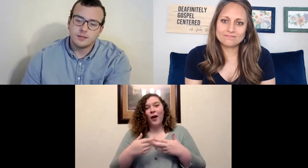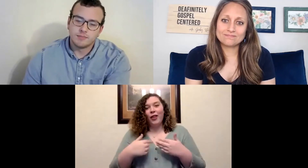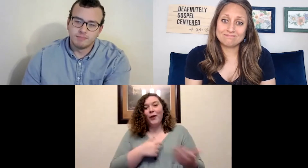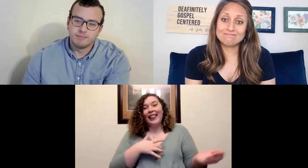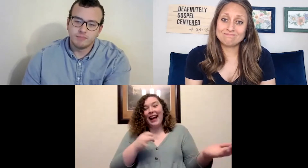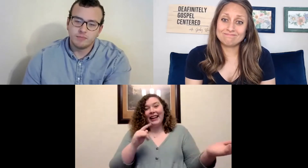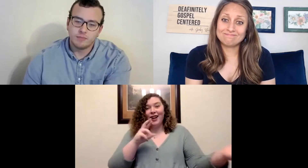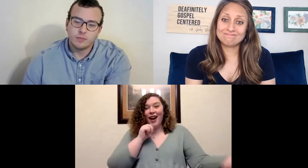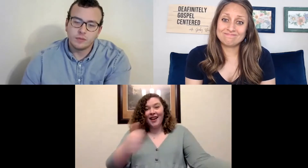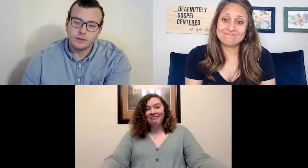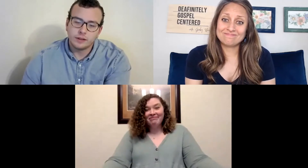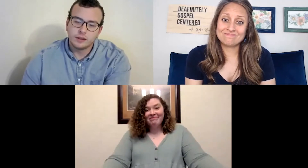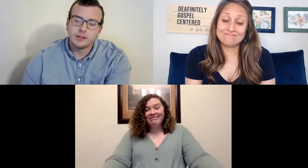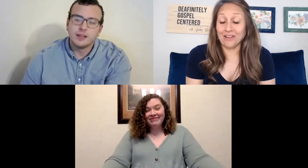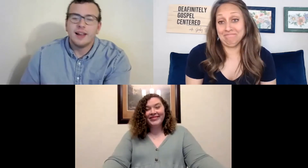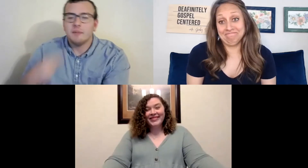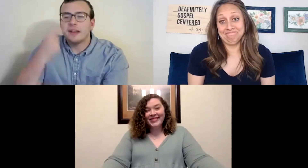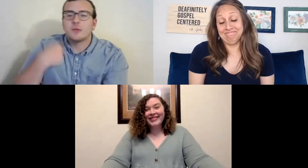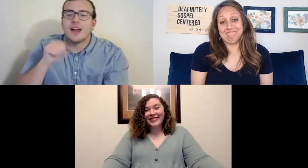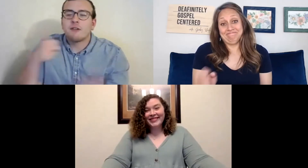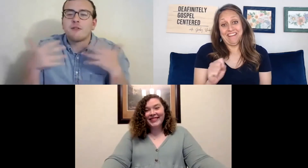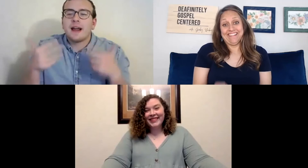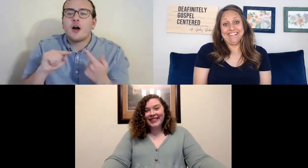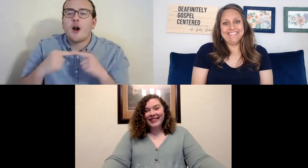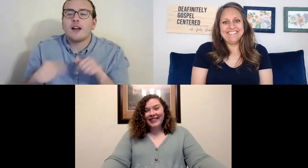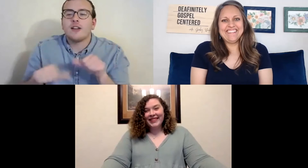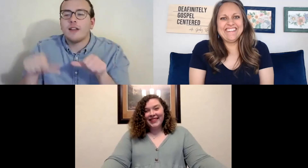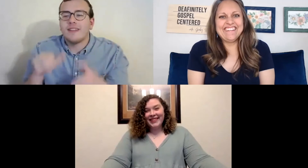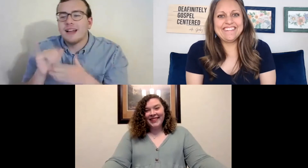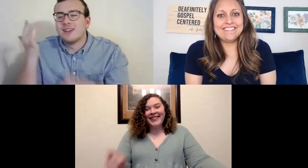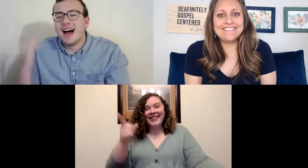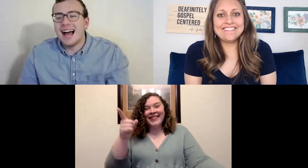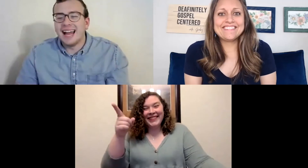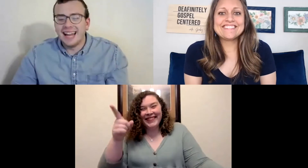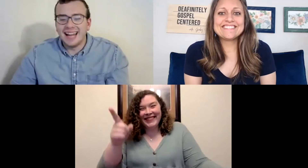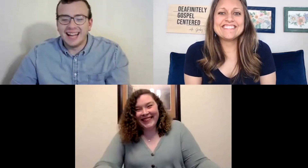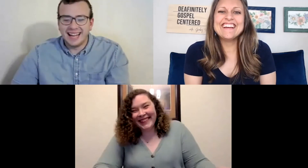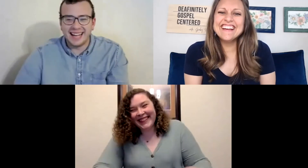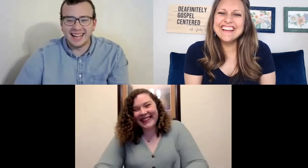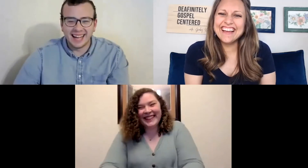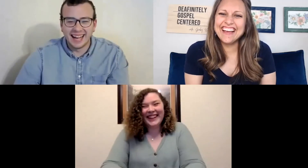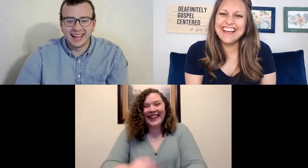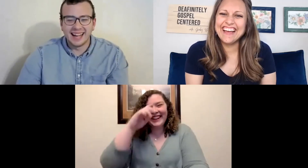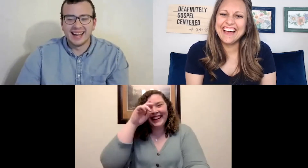So siblings can be blunt and have those hard conversations, whether you want it or not.